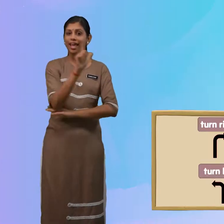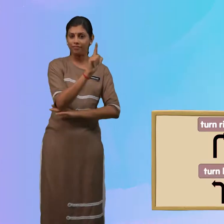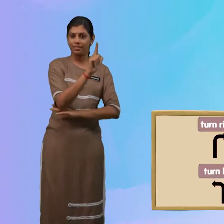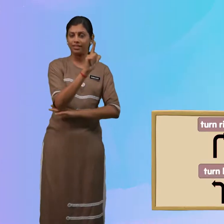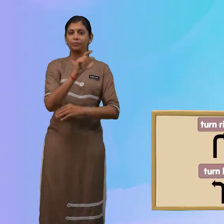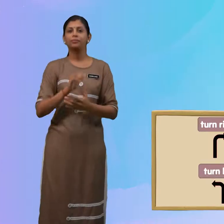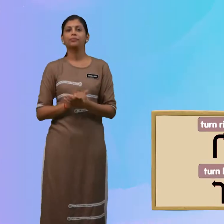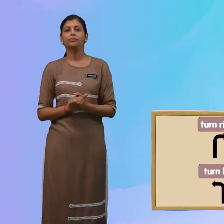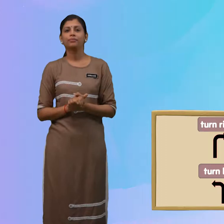left.